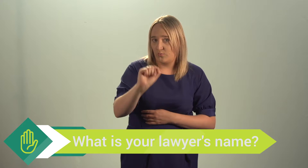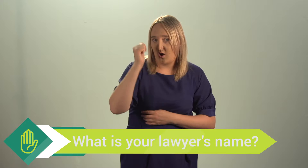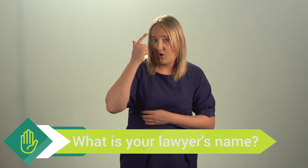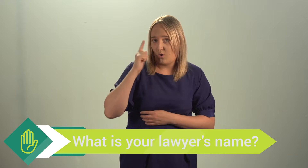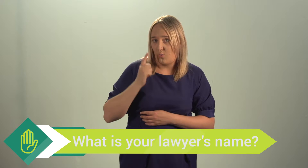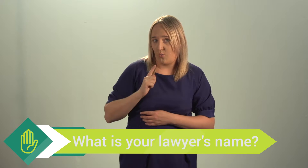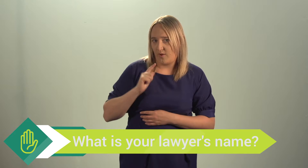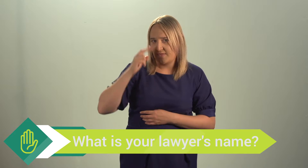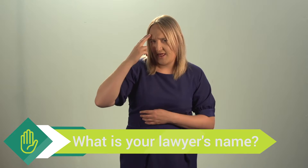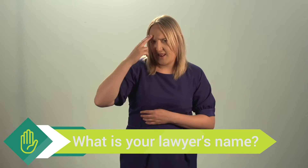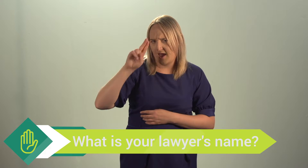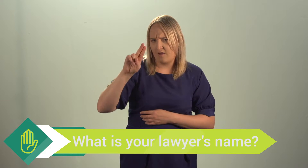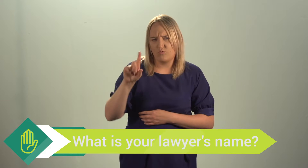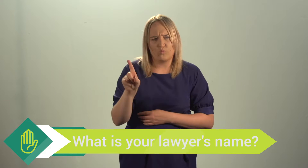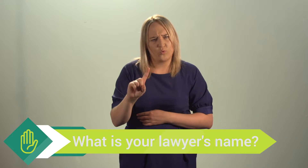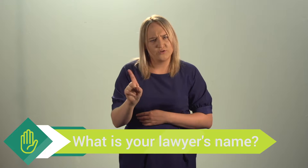What is your lawyer's name?